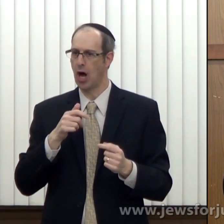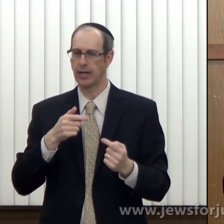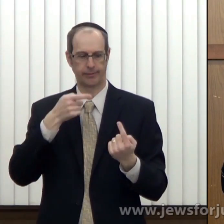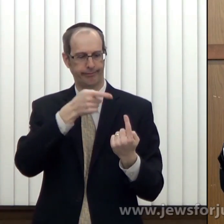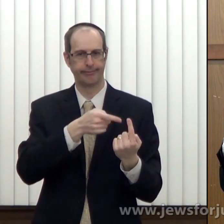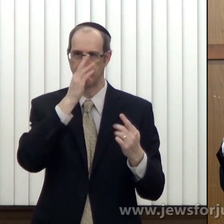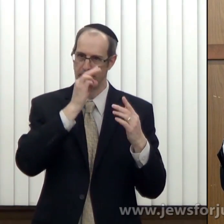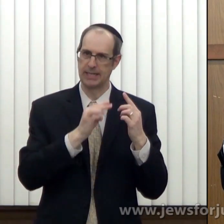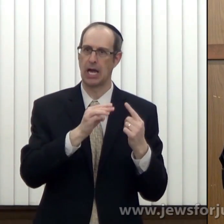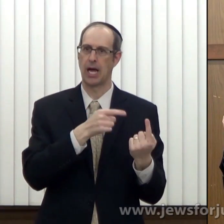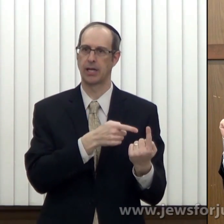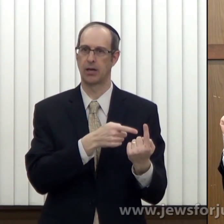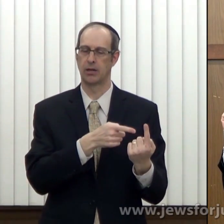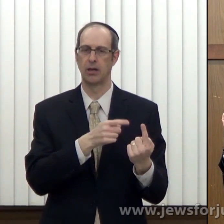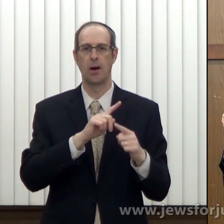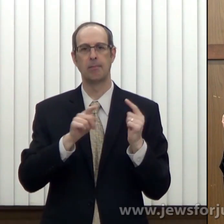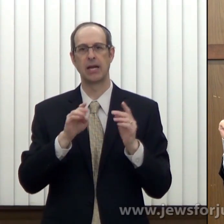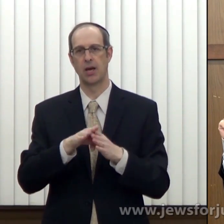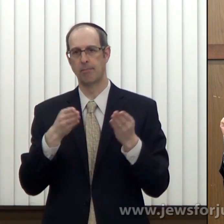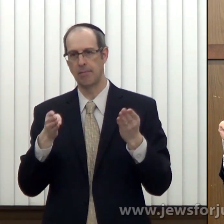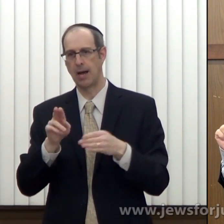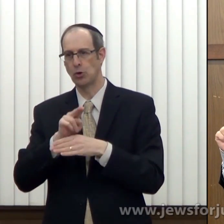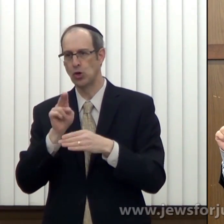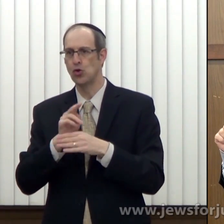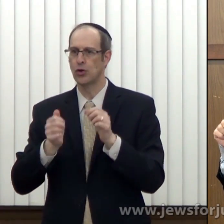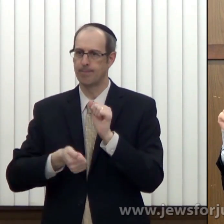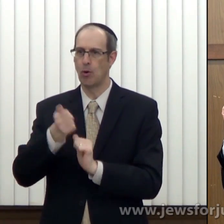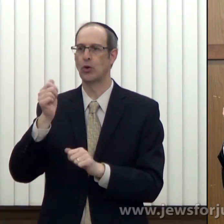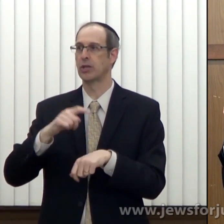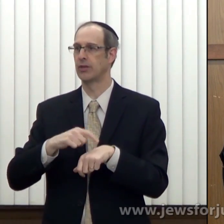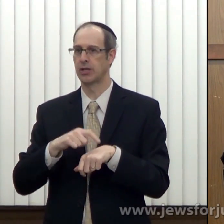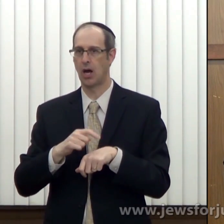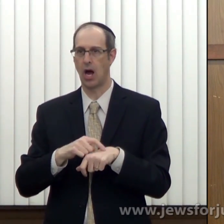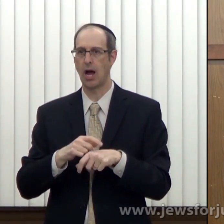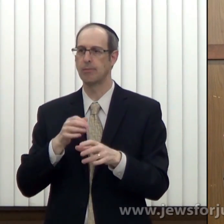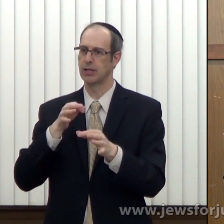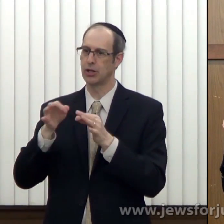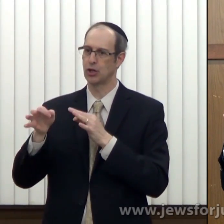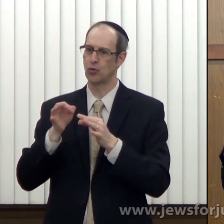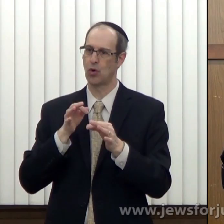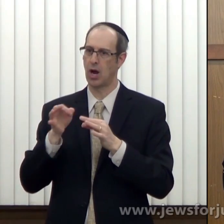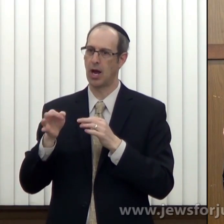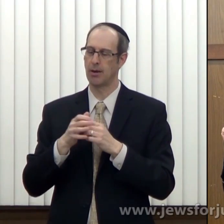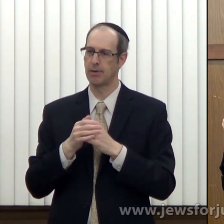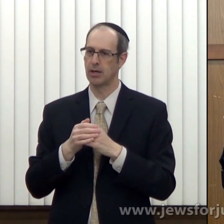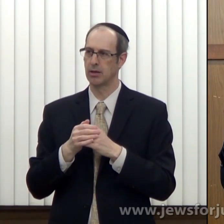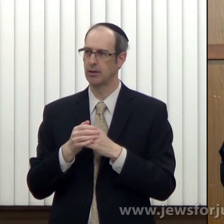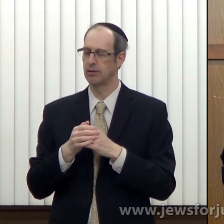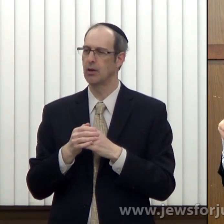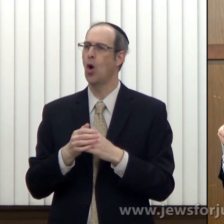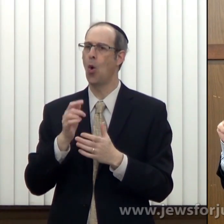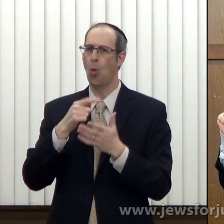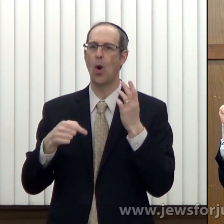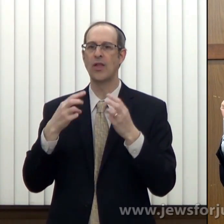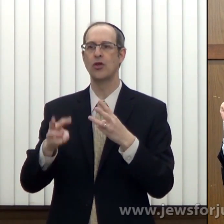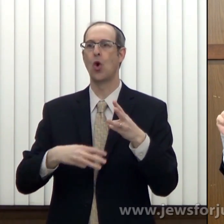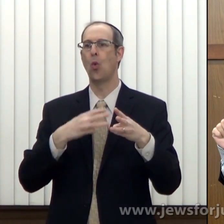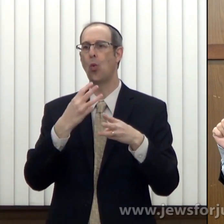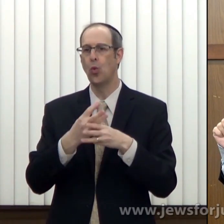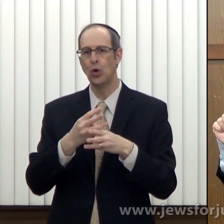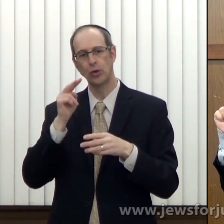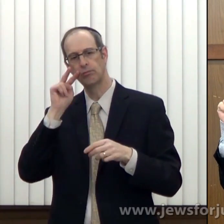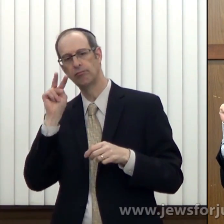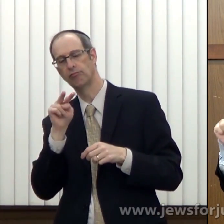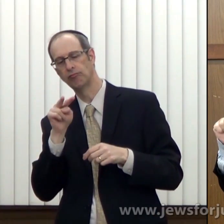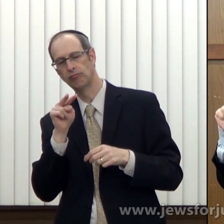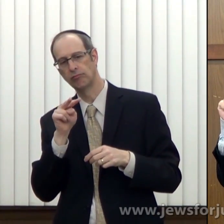Messiah, but the Bible spends most of its time describing what the world will look